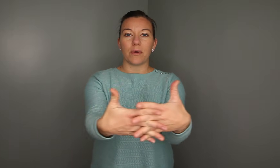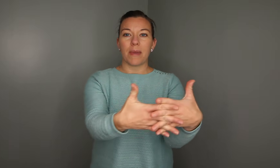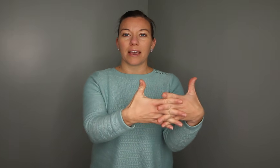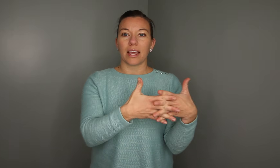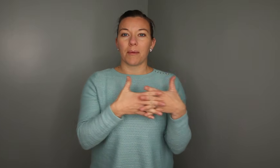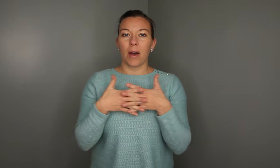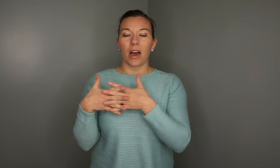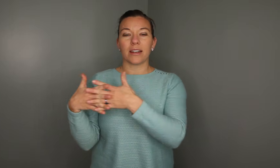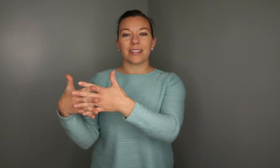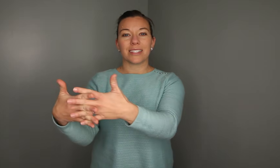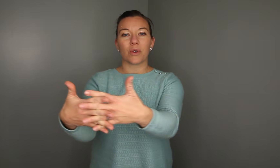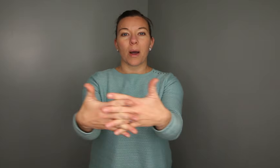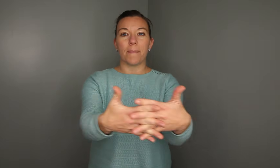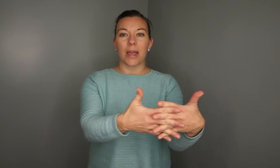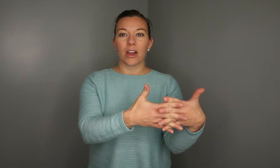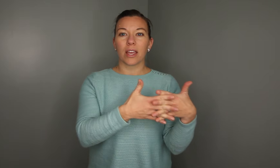make it like a pot. So American.